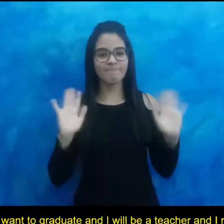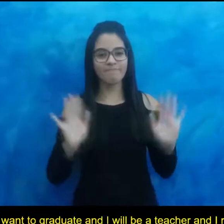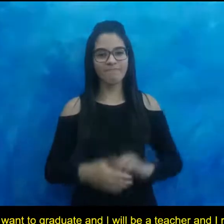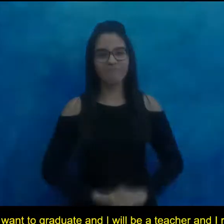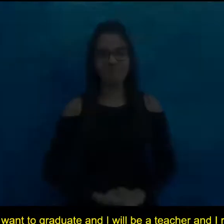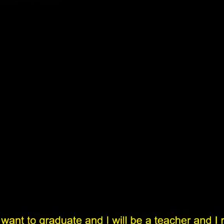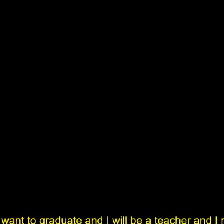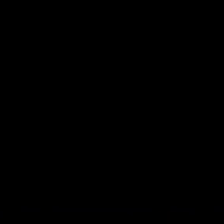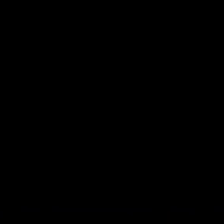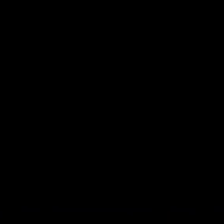Bye.